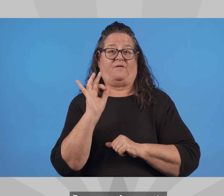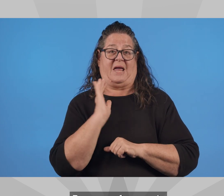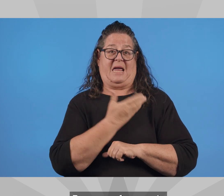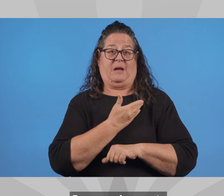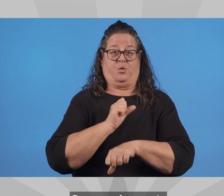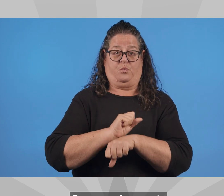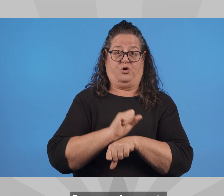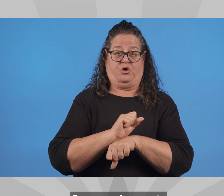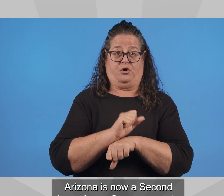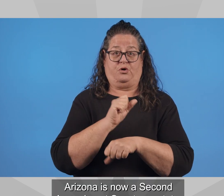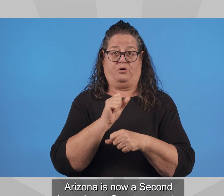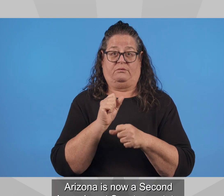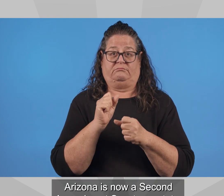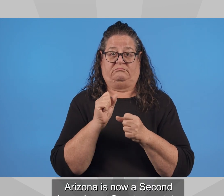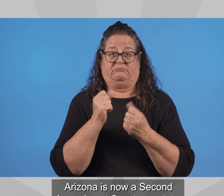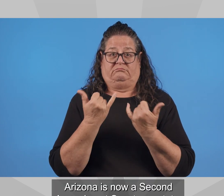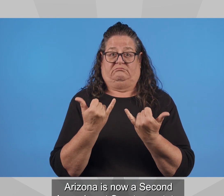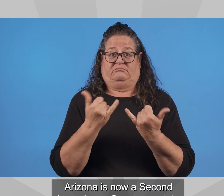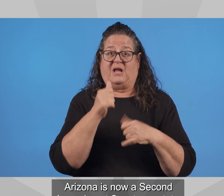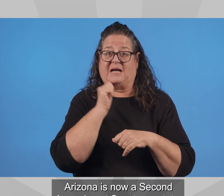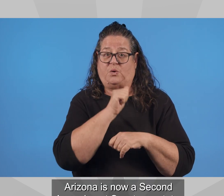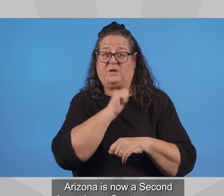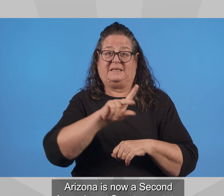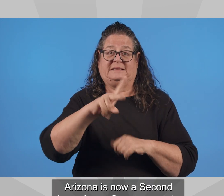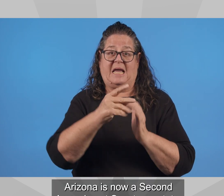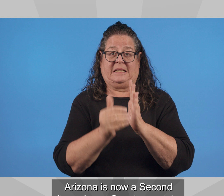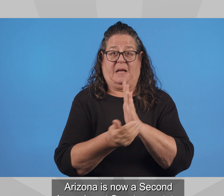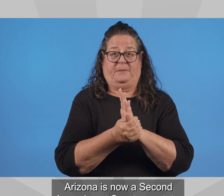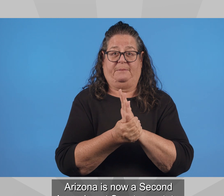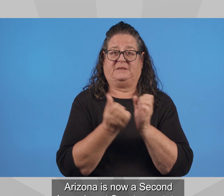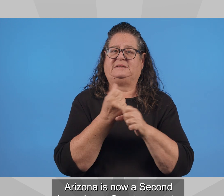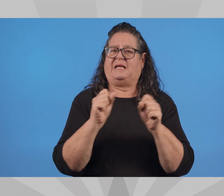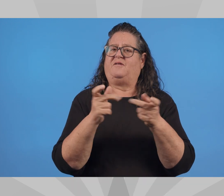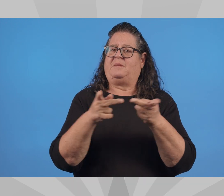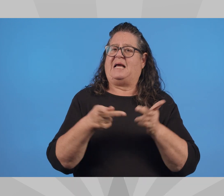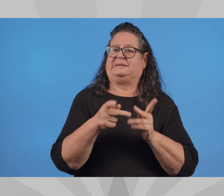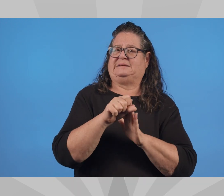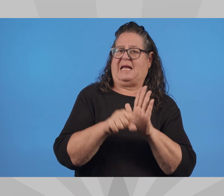Because of our work, Arizona is now a Second Amendment sanctuary state.